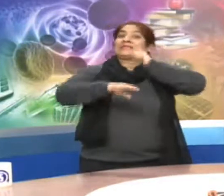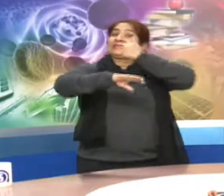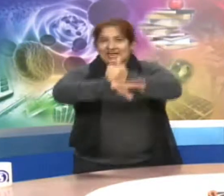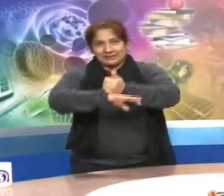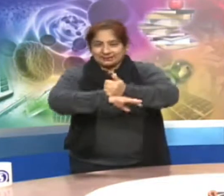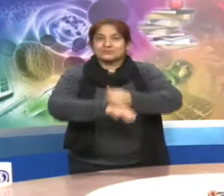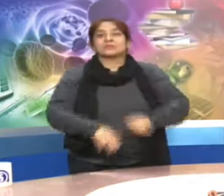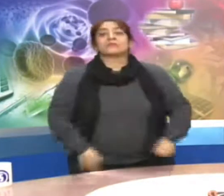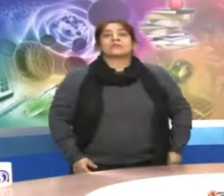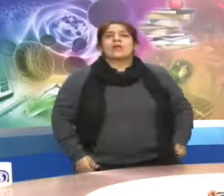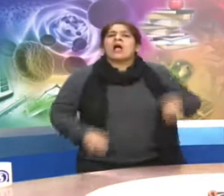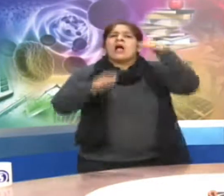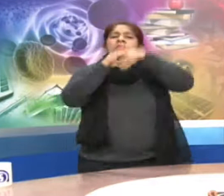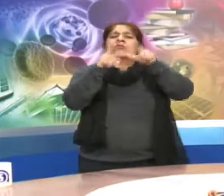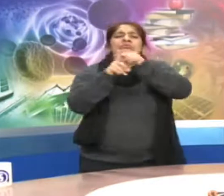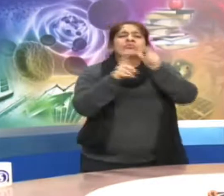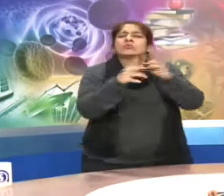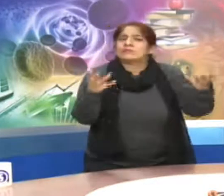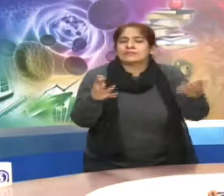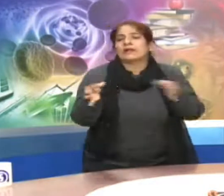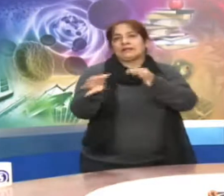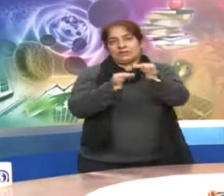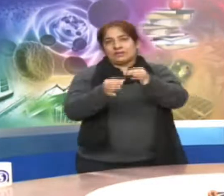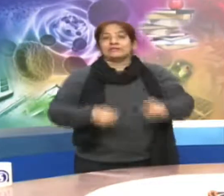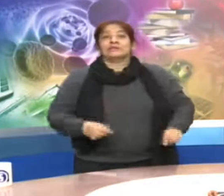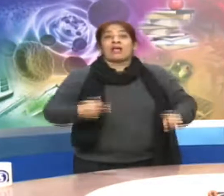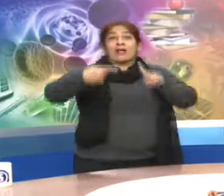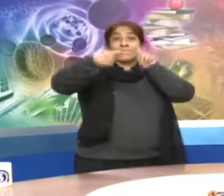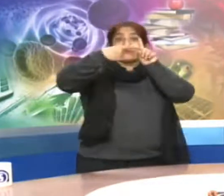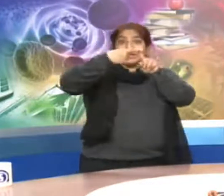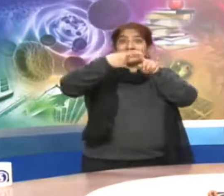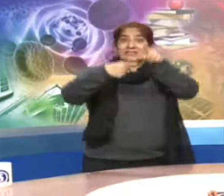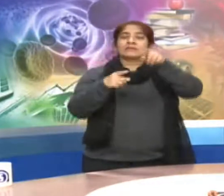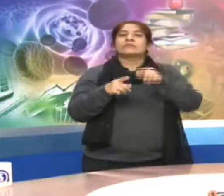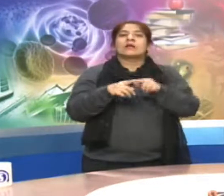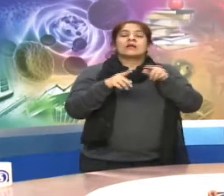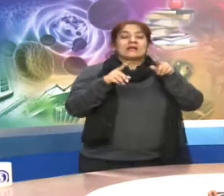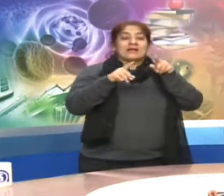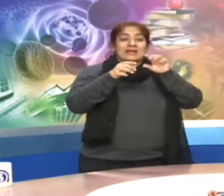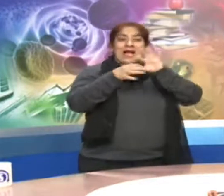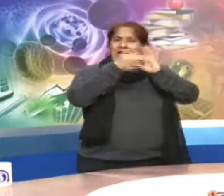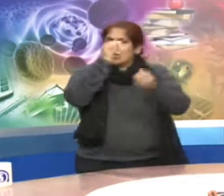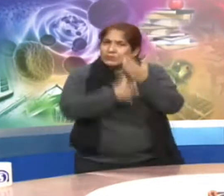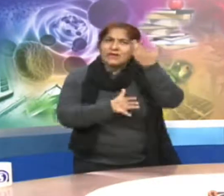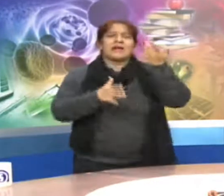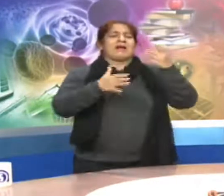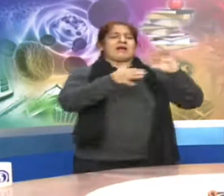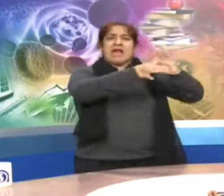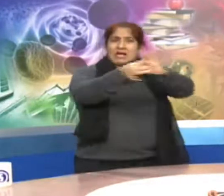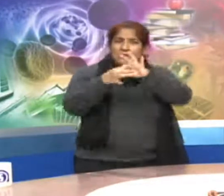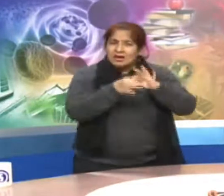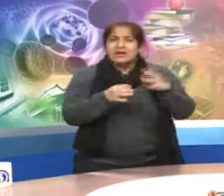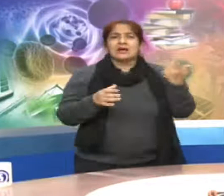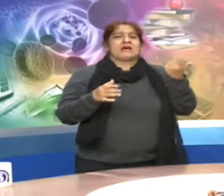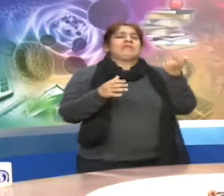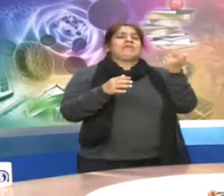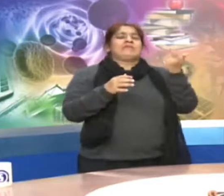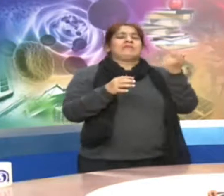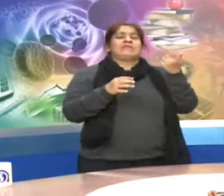The features were established in 1986 too. So the first feature is that it applies to all